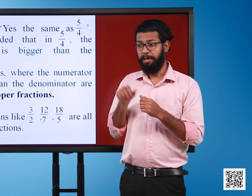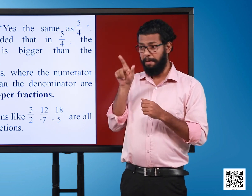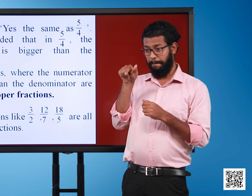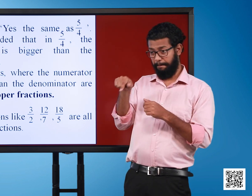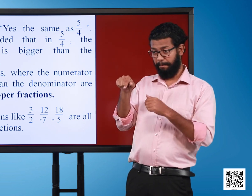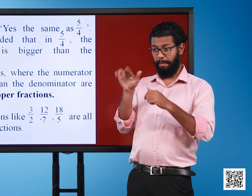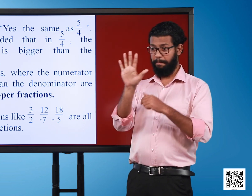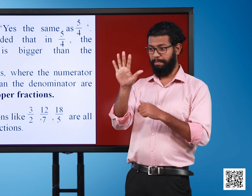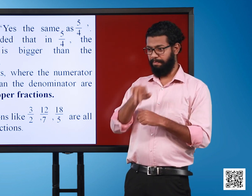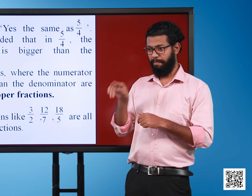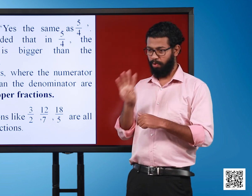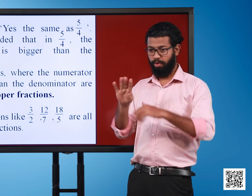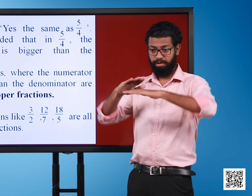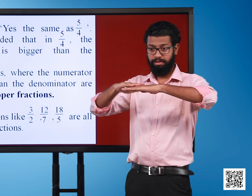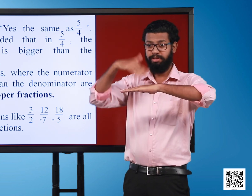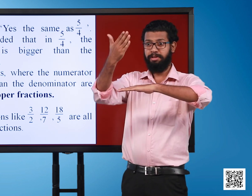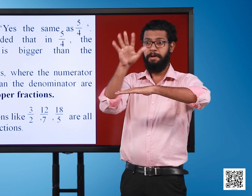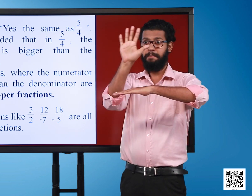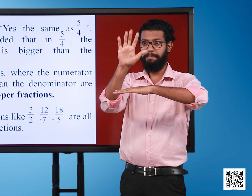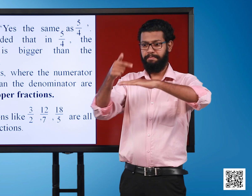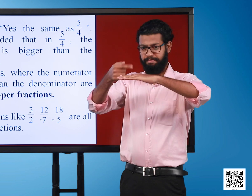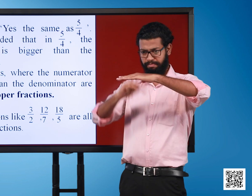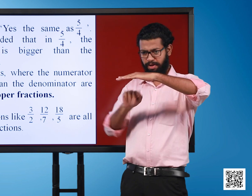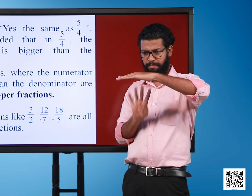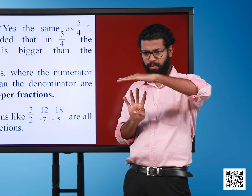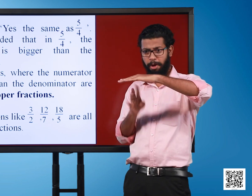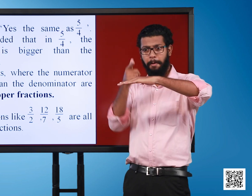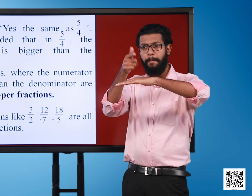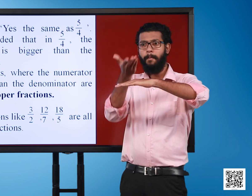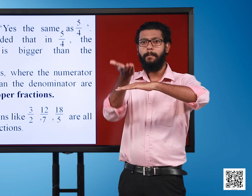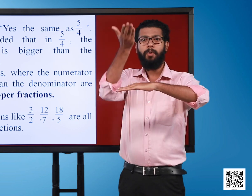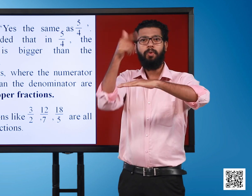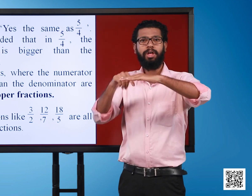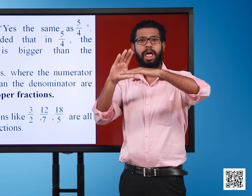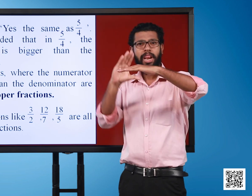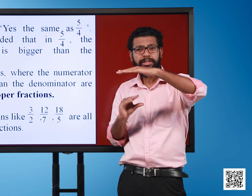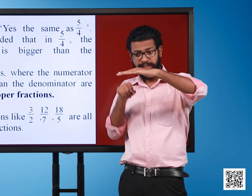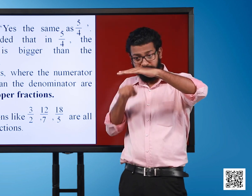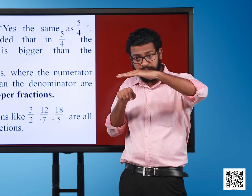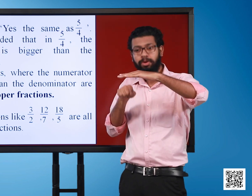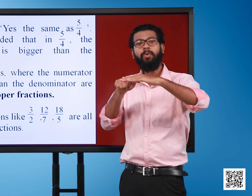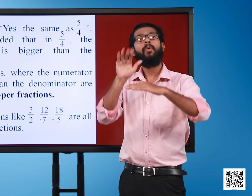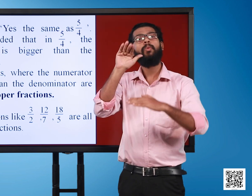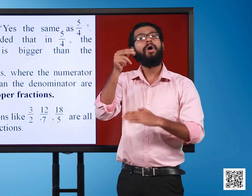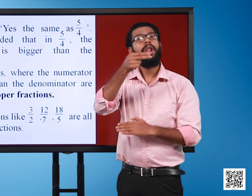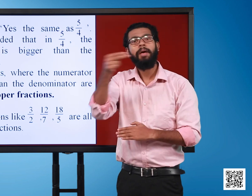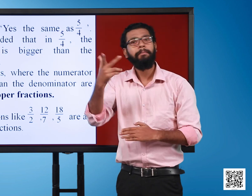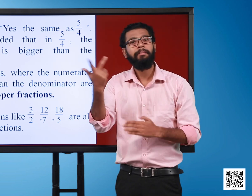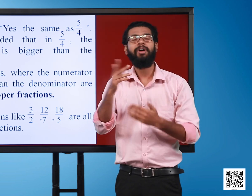Reshma added that in 5 upon 4, the numerator is bigger than the denominator. The fractions where